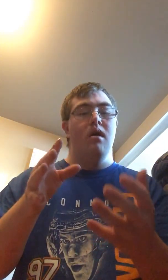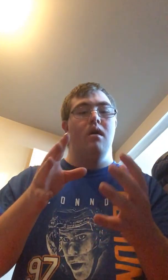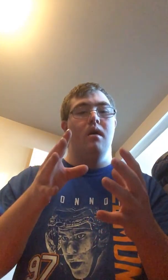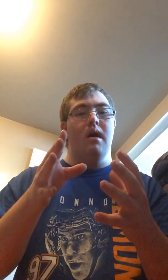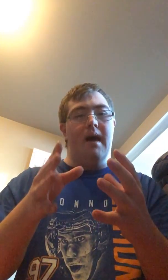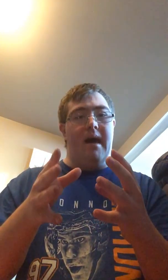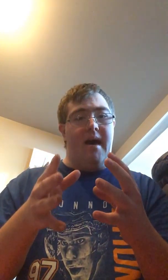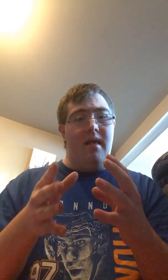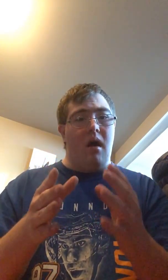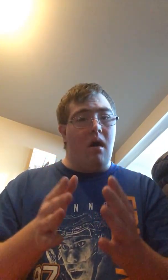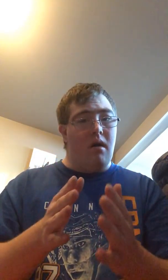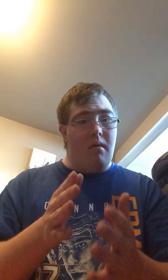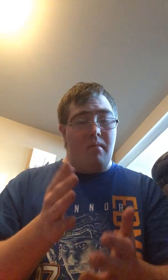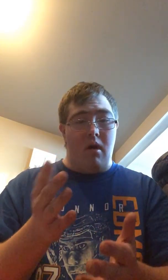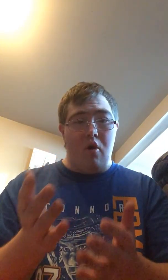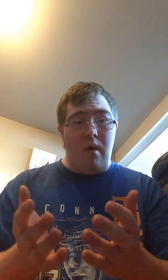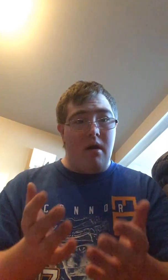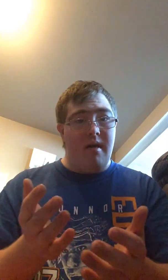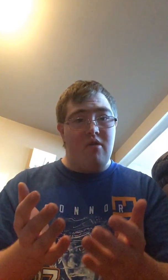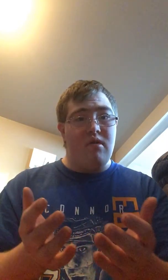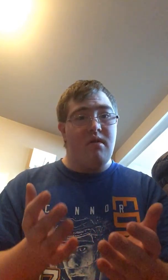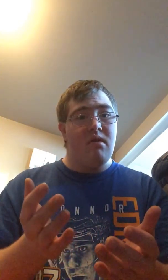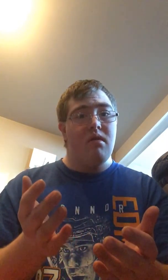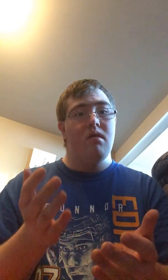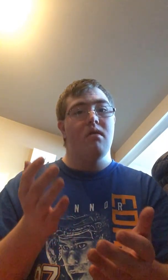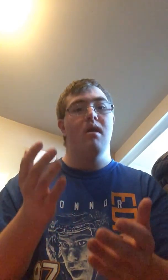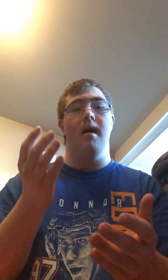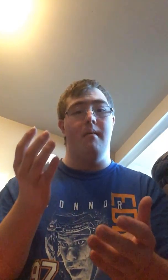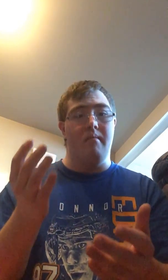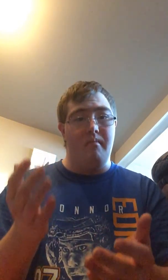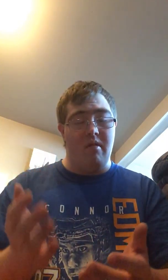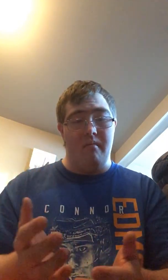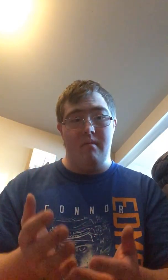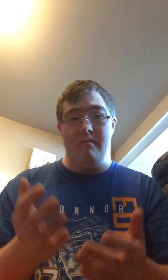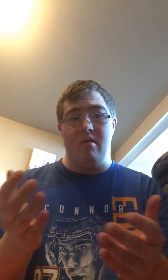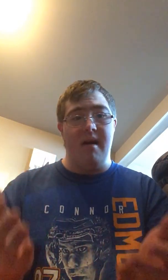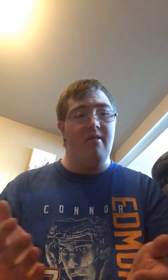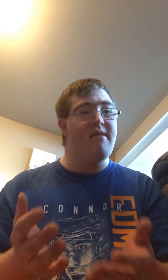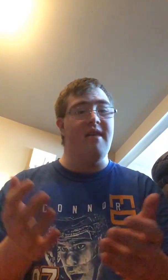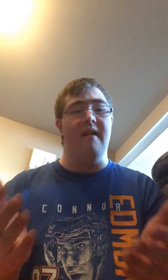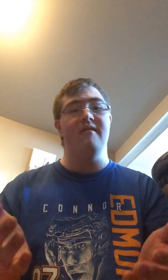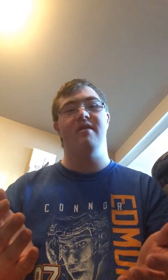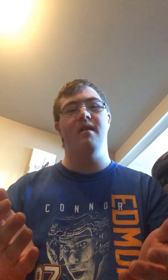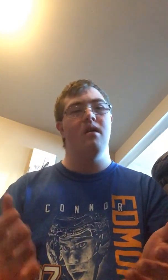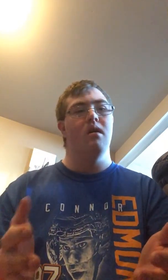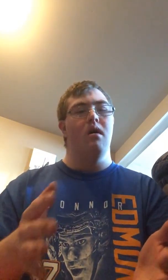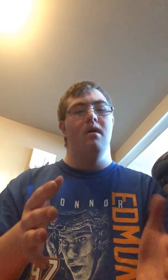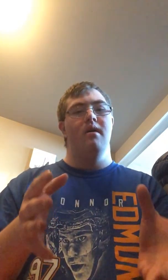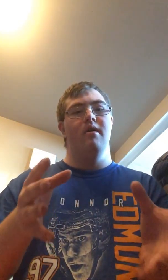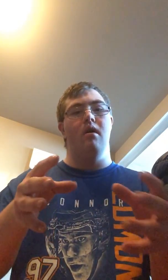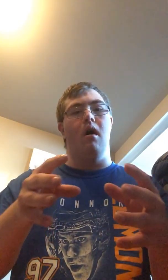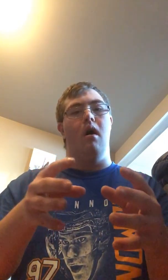and blood coagulation and platelets and everything, all of